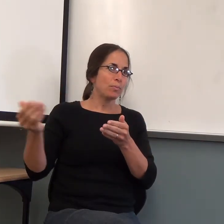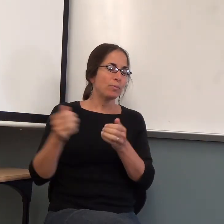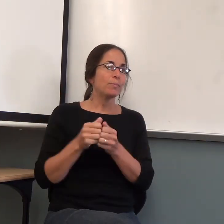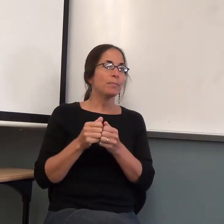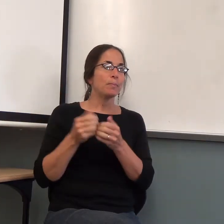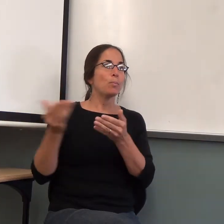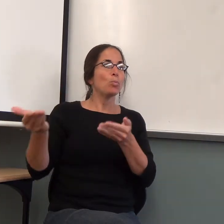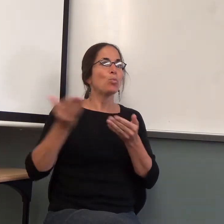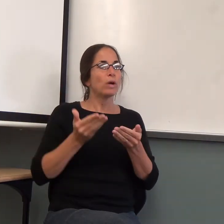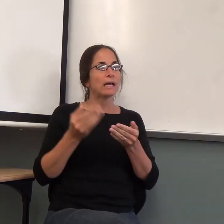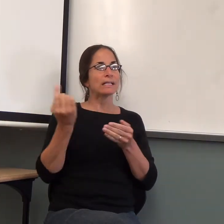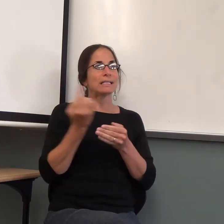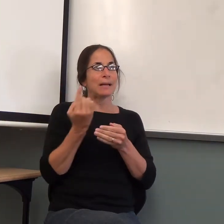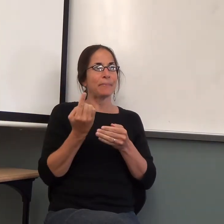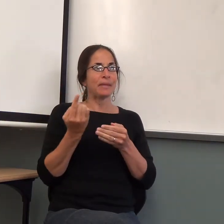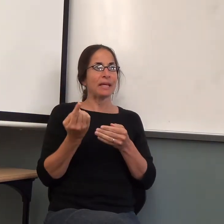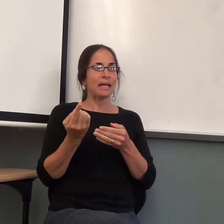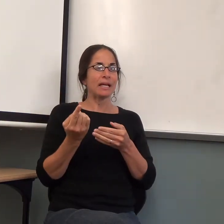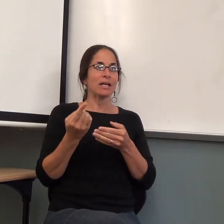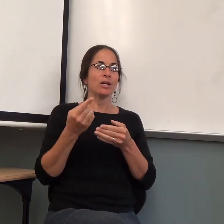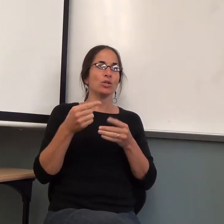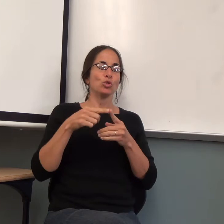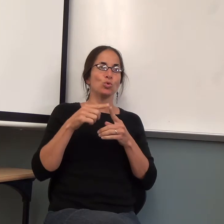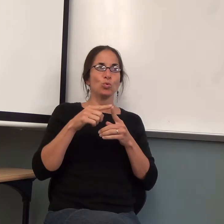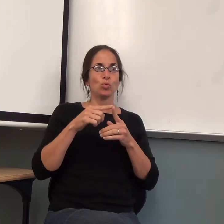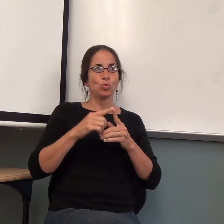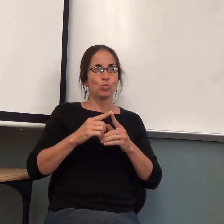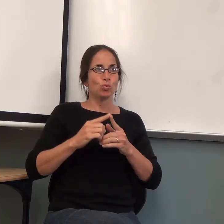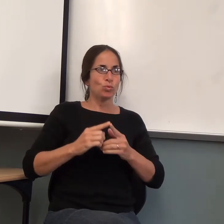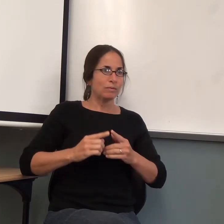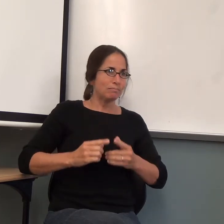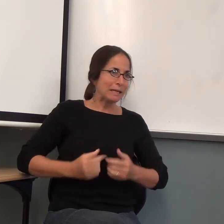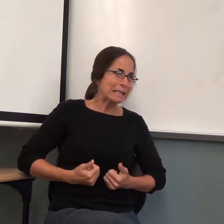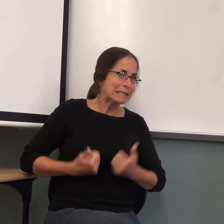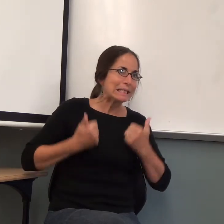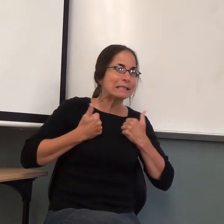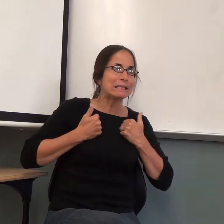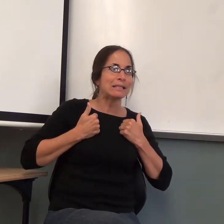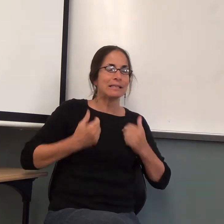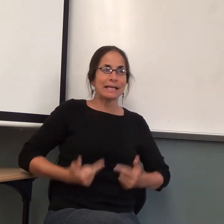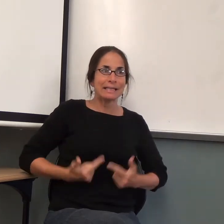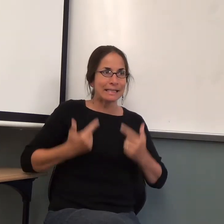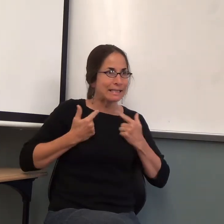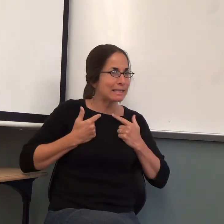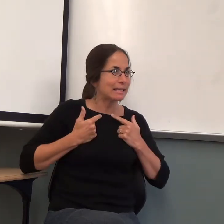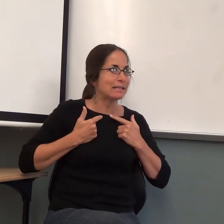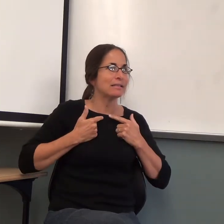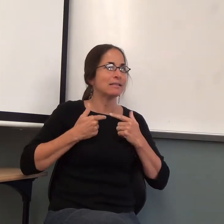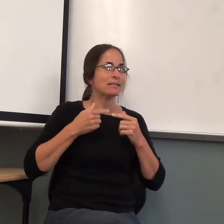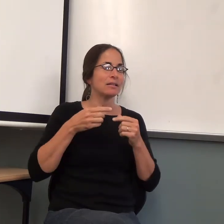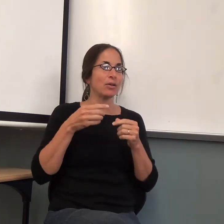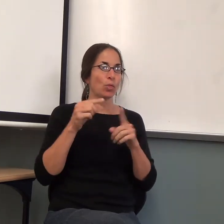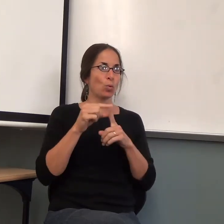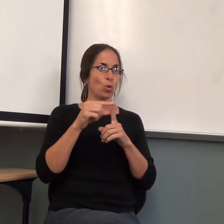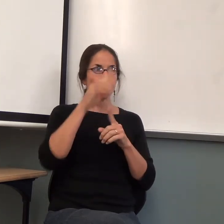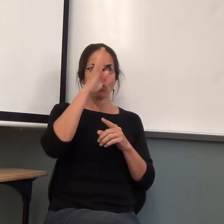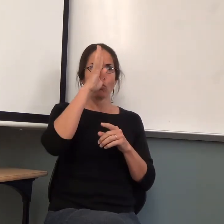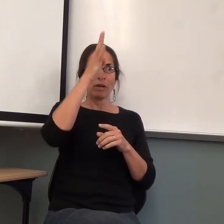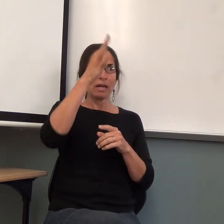existence. All of a sudden, create, the word to create, doesn't it seem to have more power now when you hear that definition? To